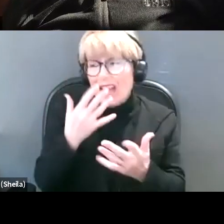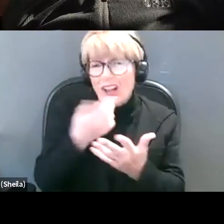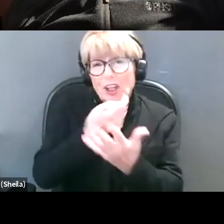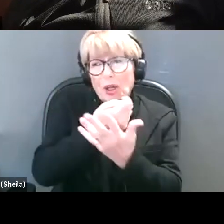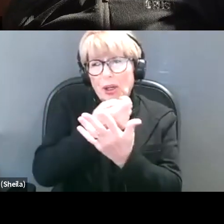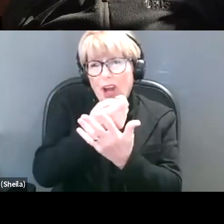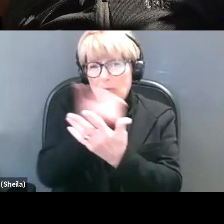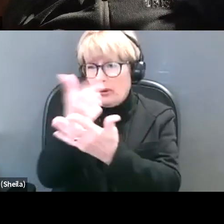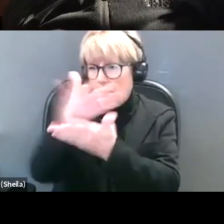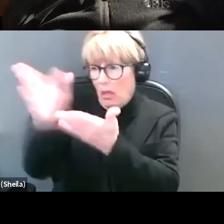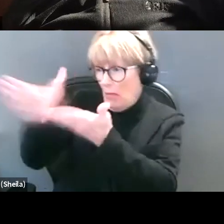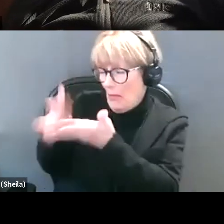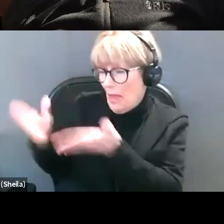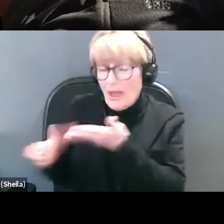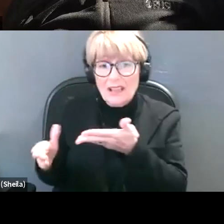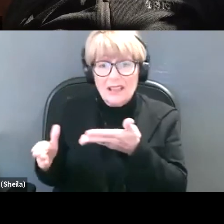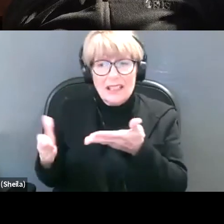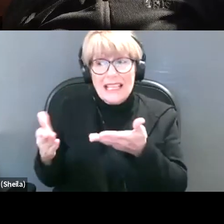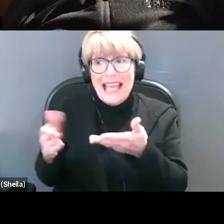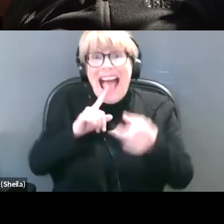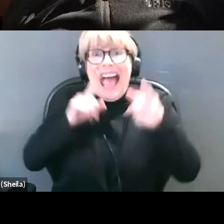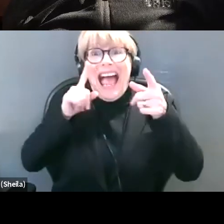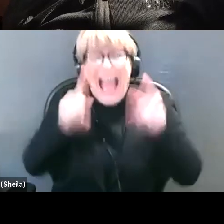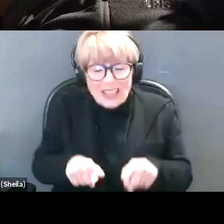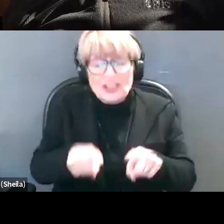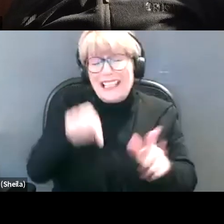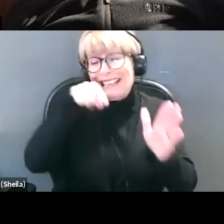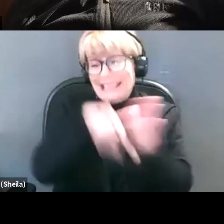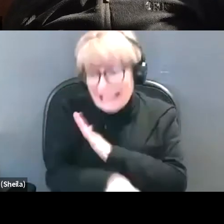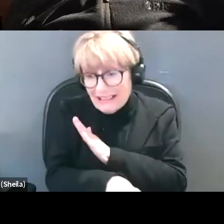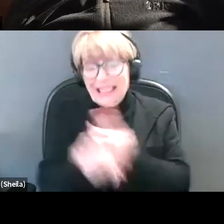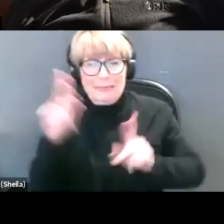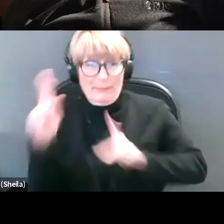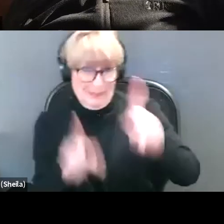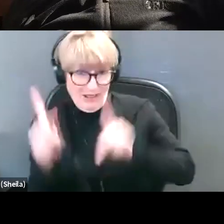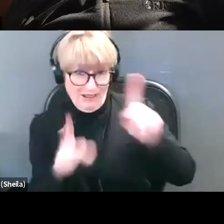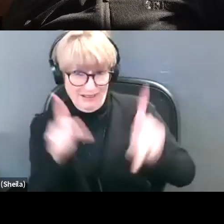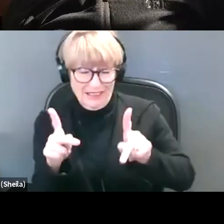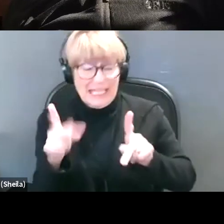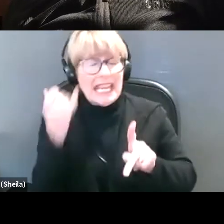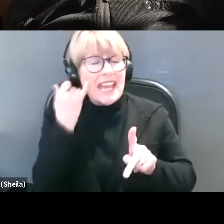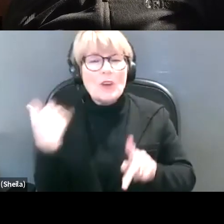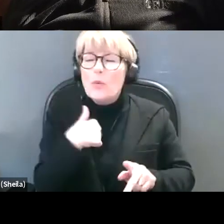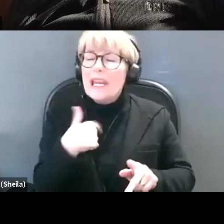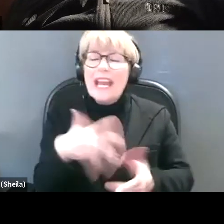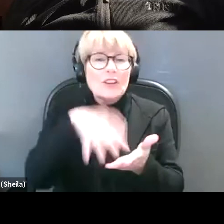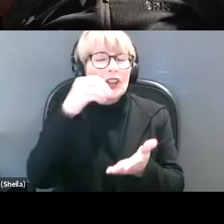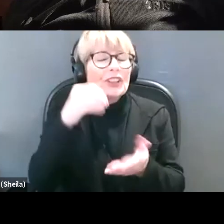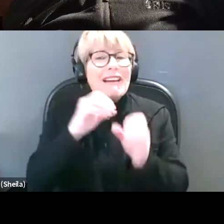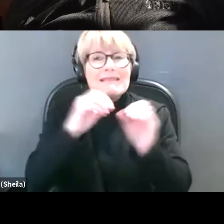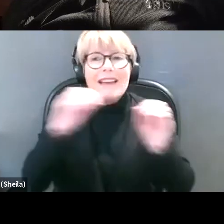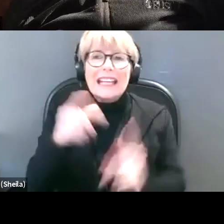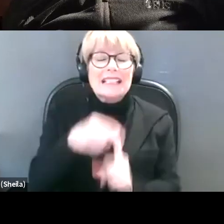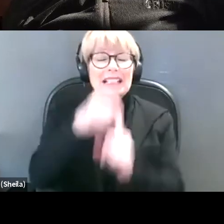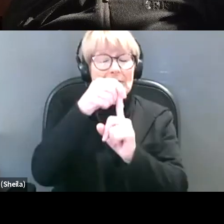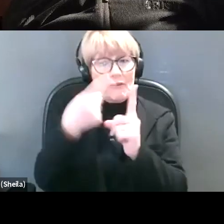death for communities. And if we learn anything from, the murder of George Floyd, that this is